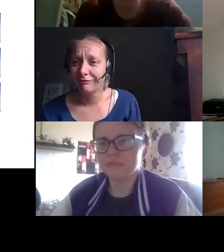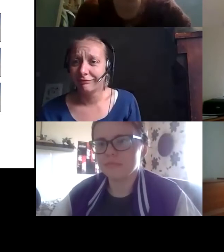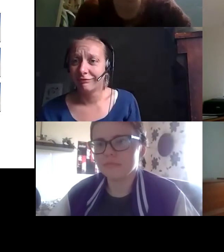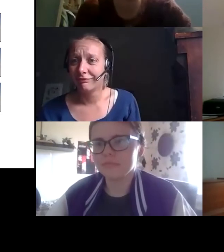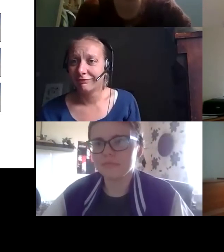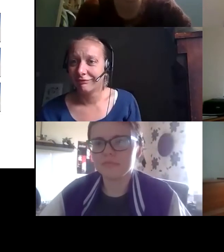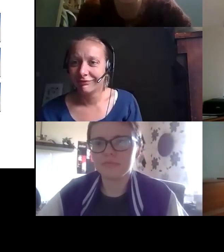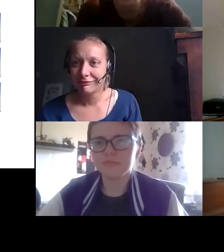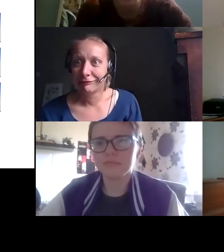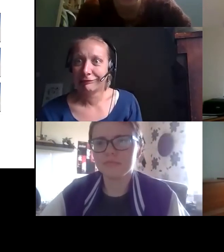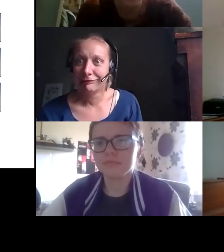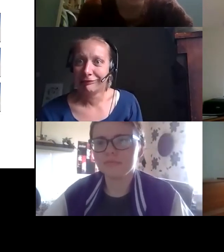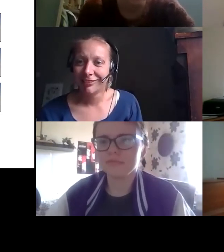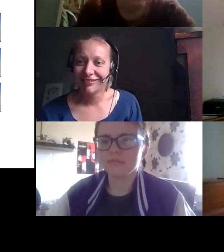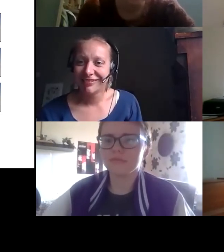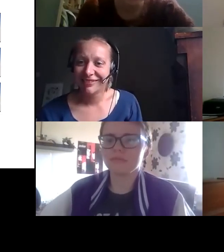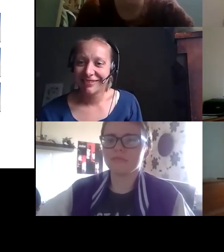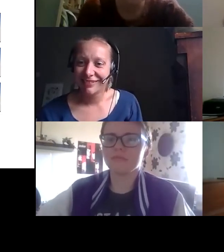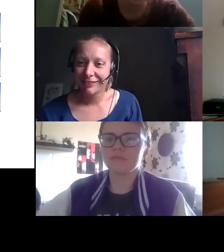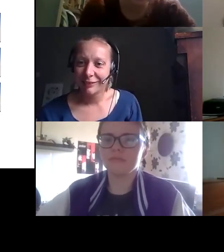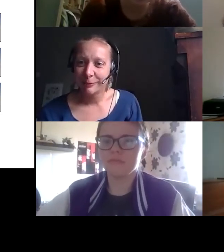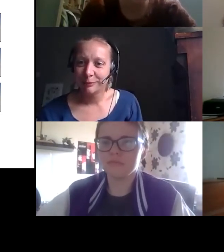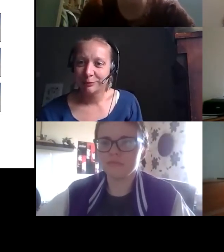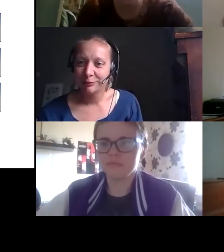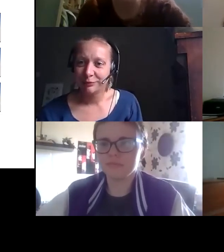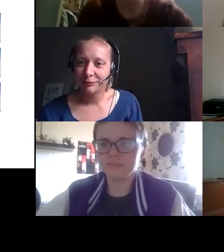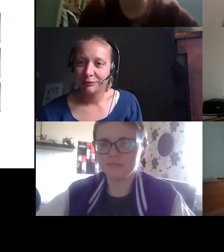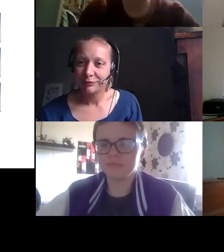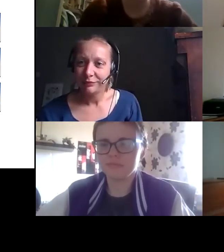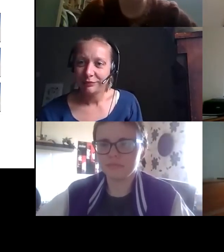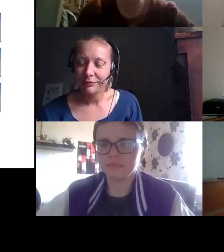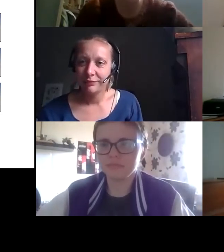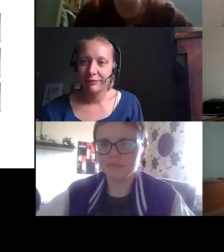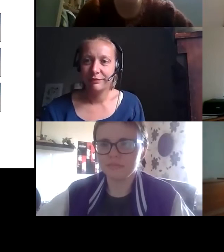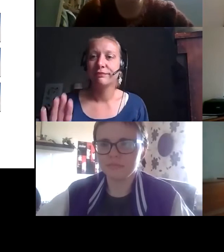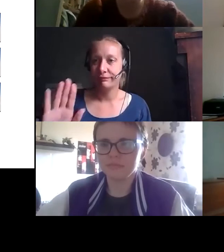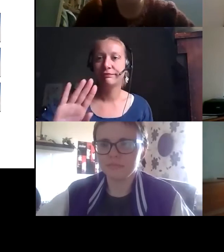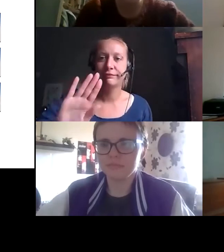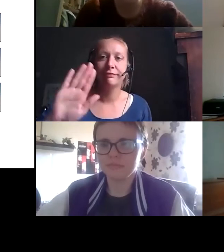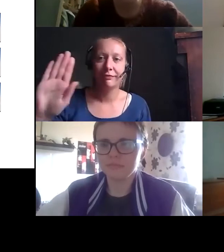That was really good. That was really impressive. Kath, are you ready?